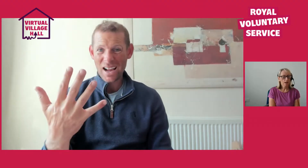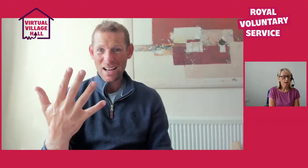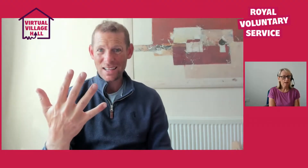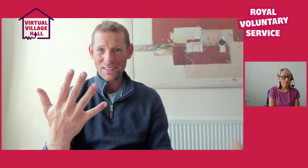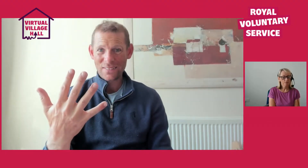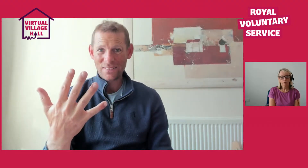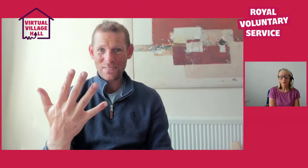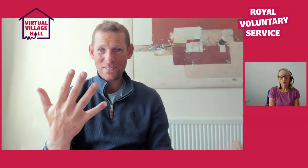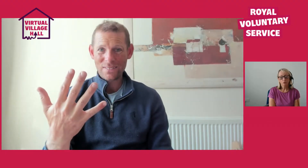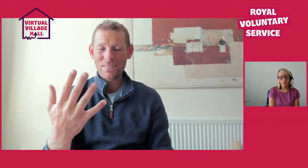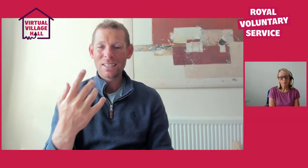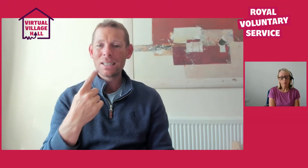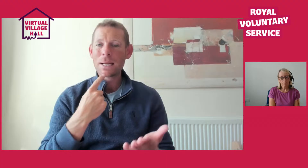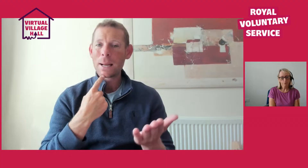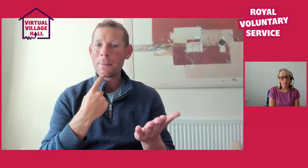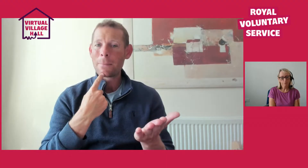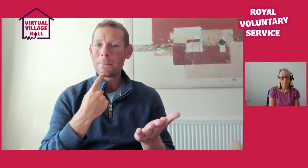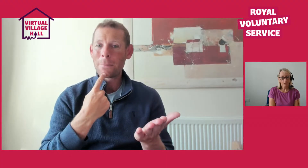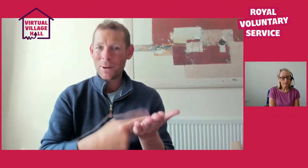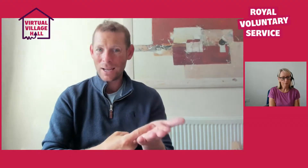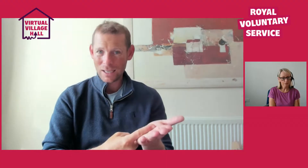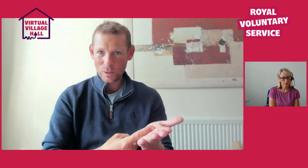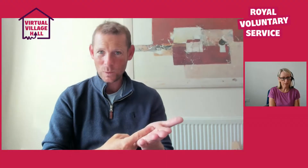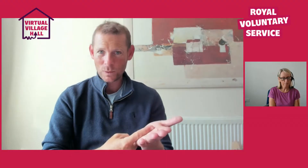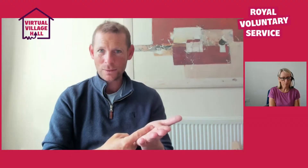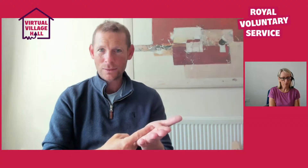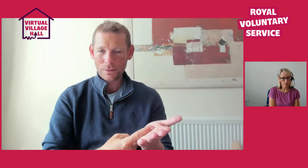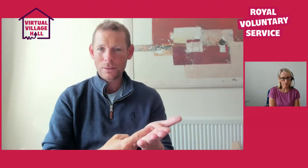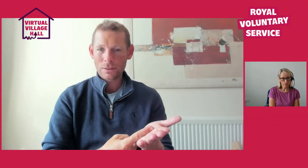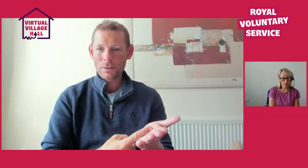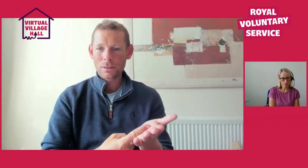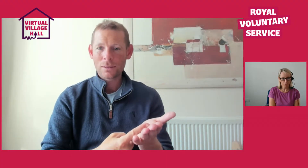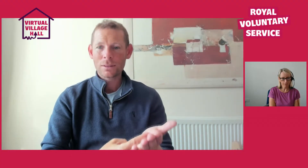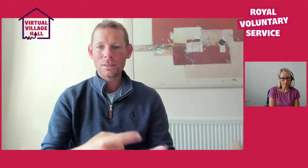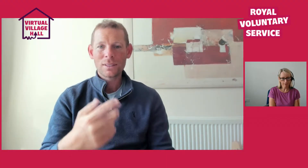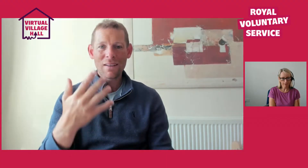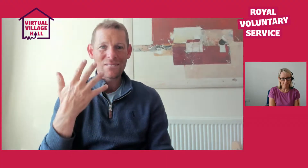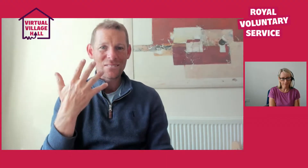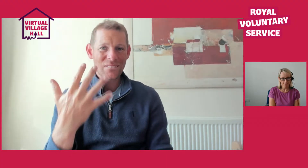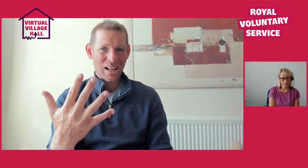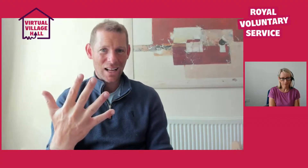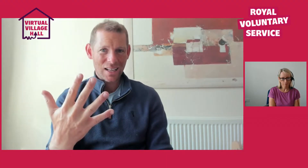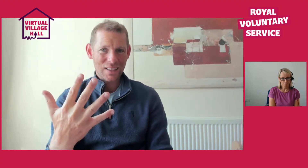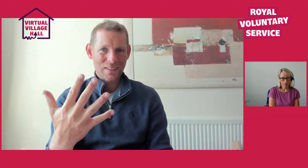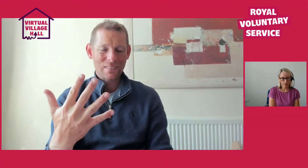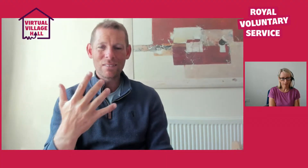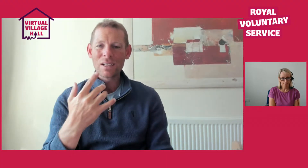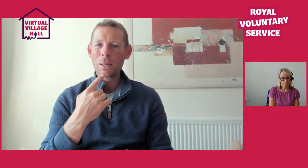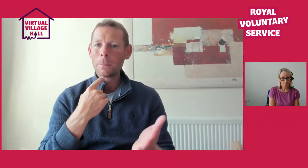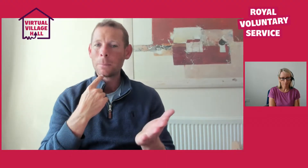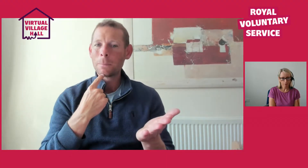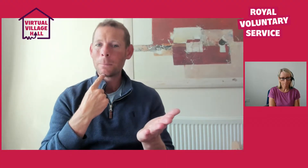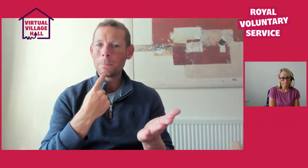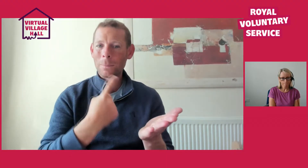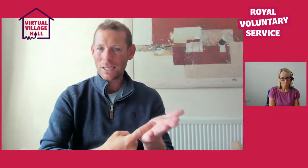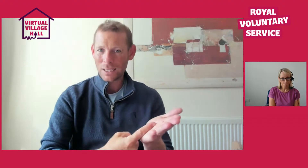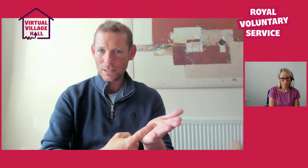So you can, if you want to use the number 5 and it's £5, you can do it like that.